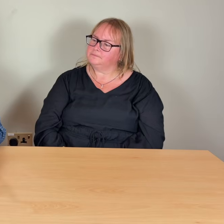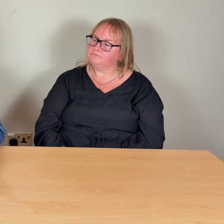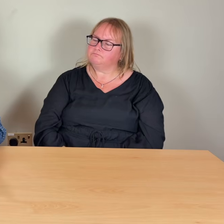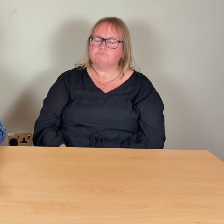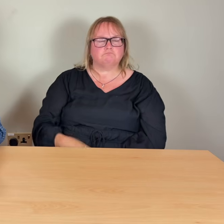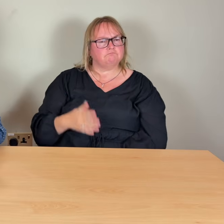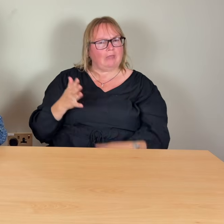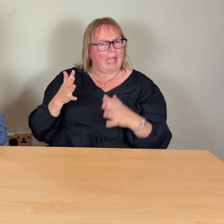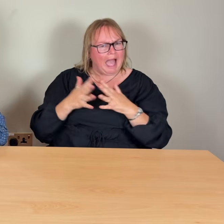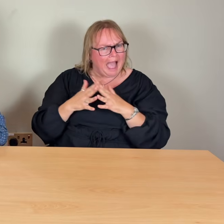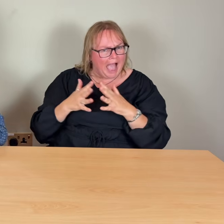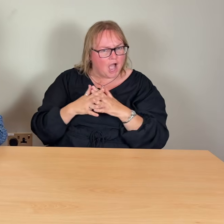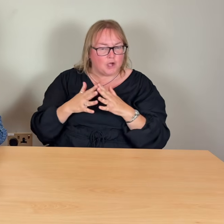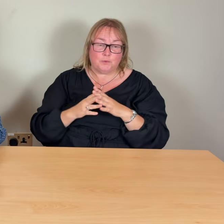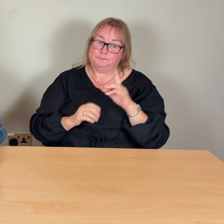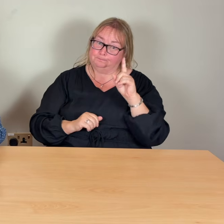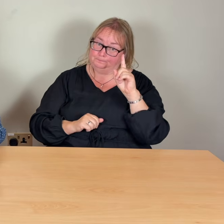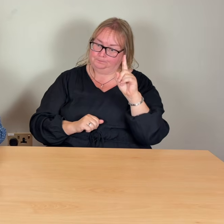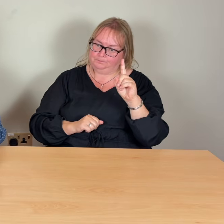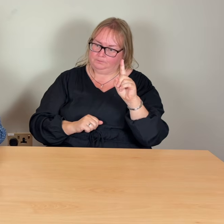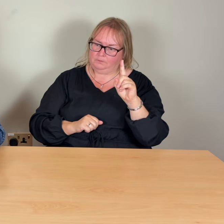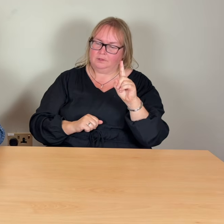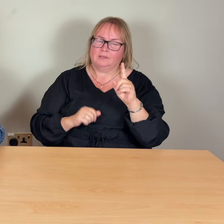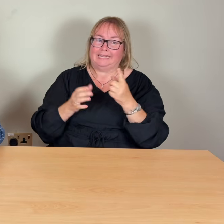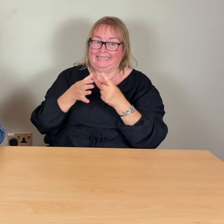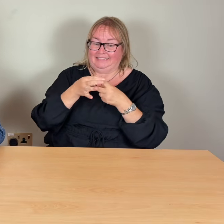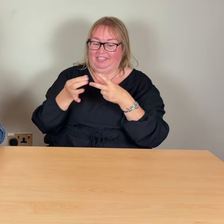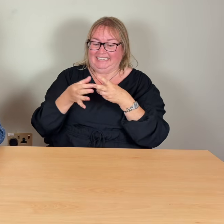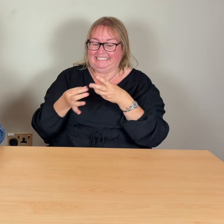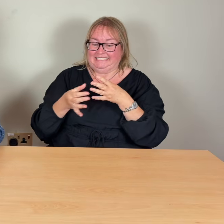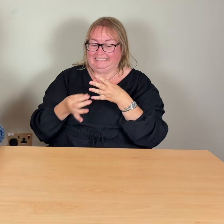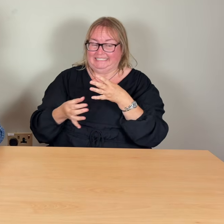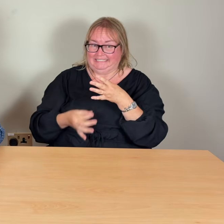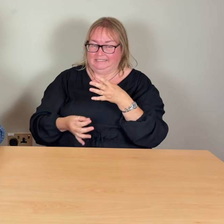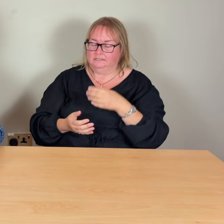Now to make a handle you will need a few things.